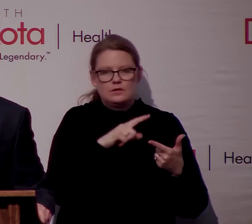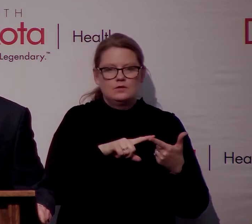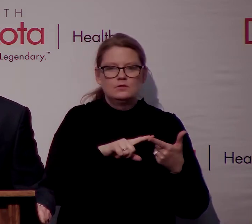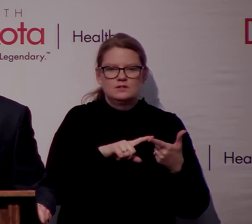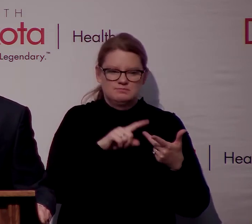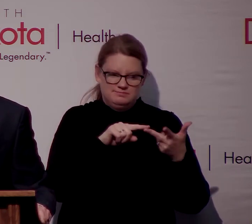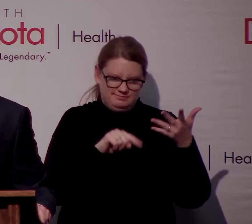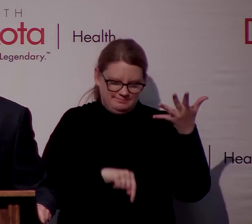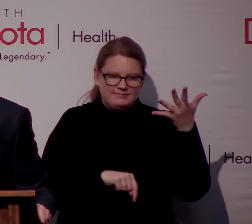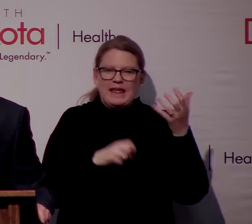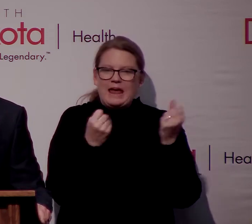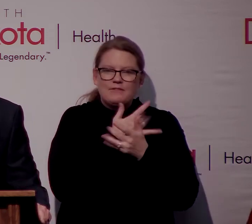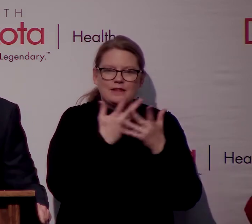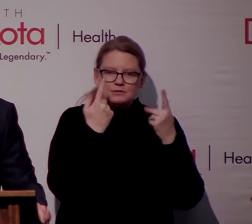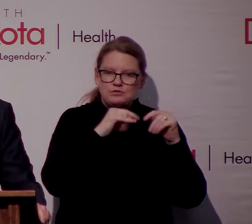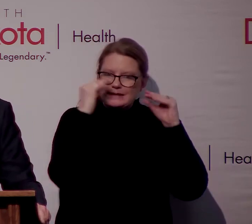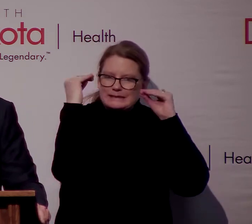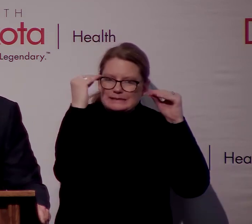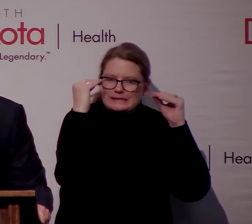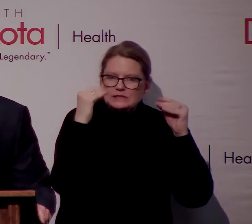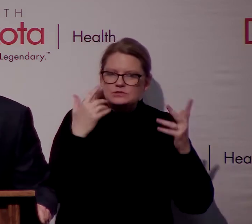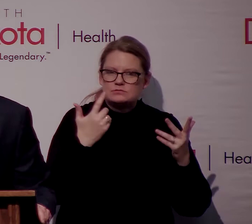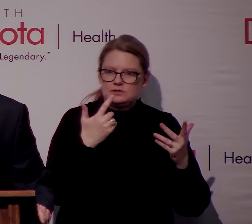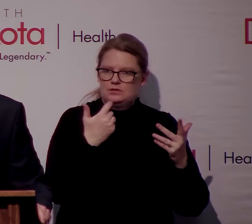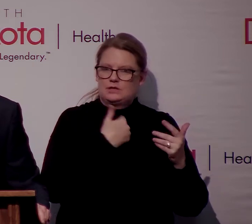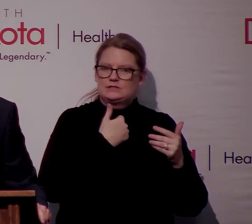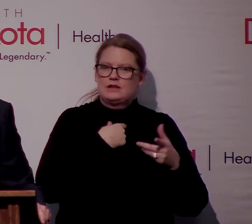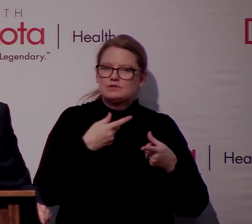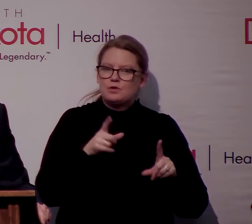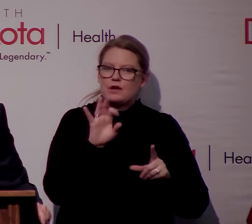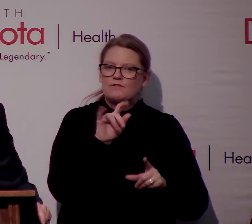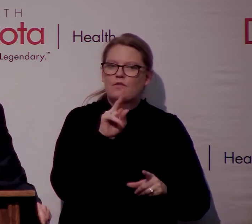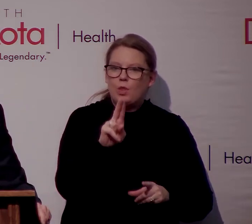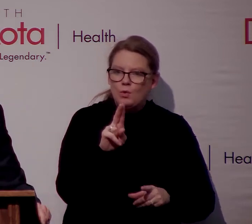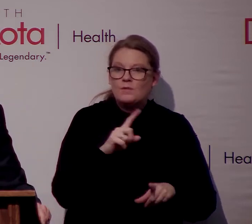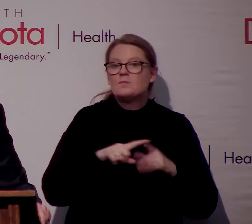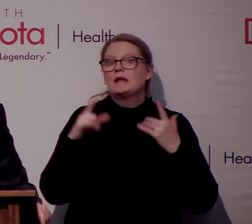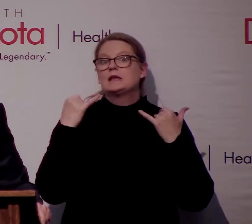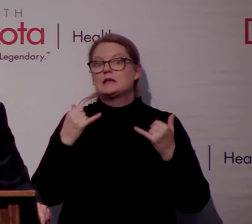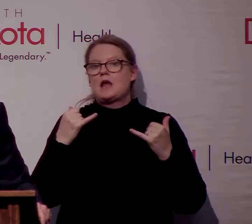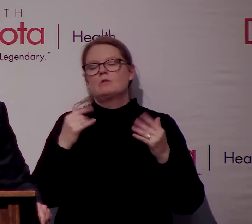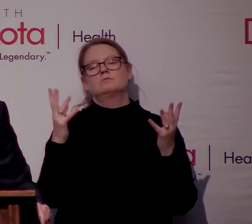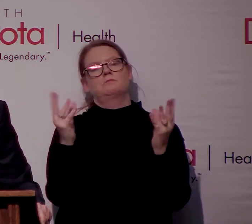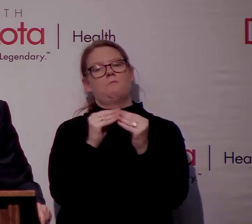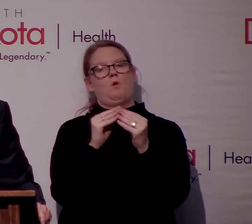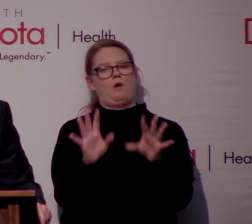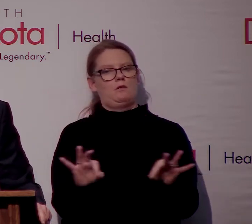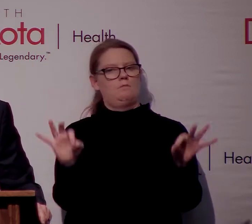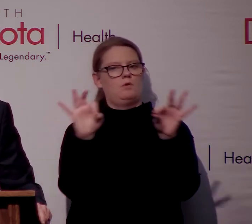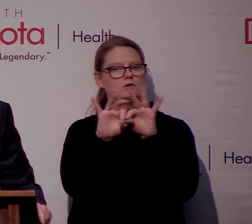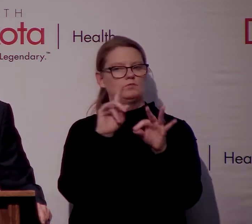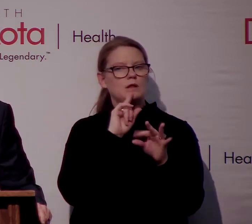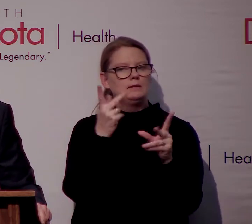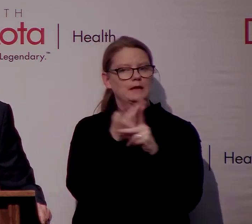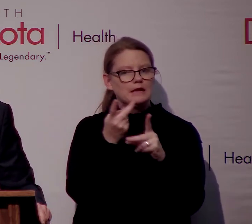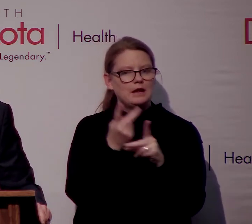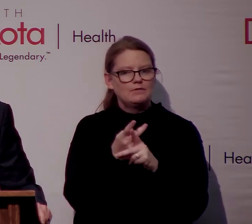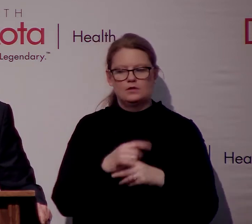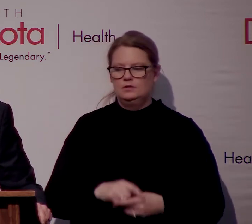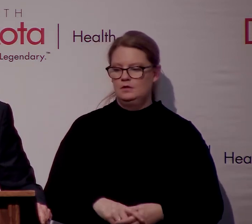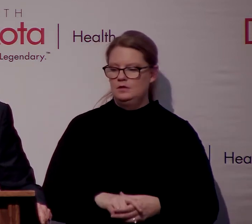that we've been trying to teach ourselves to do during flu season, but it's more important than ever that we learn how to do that. With that, I